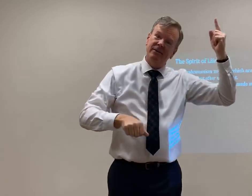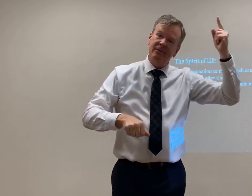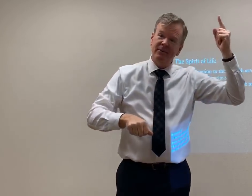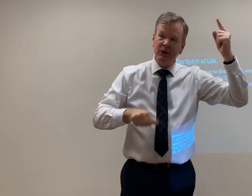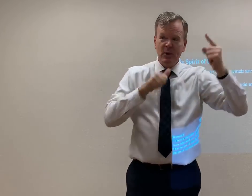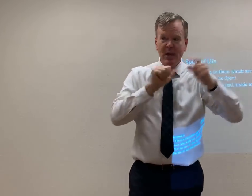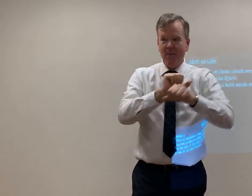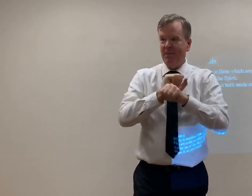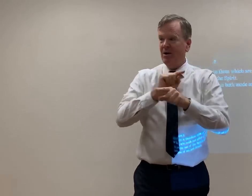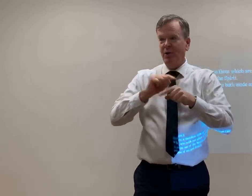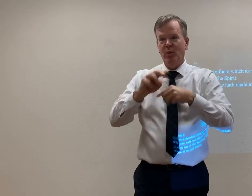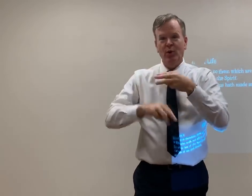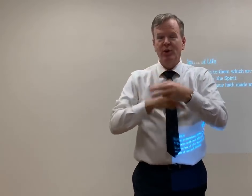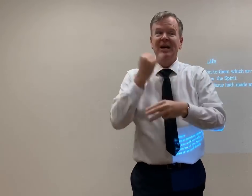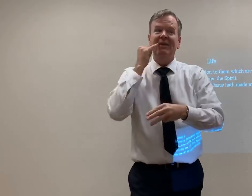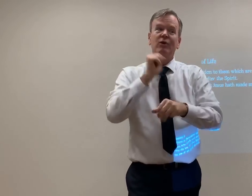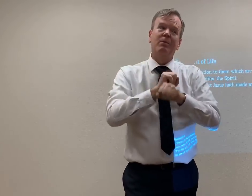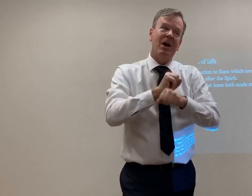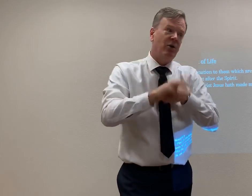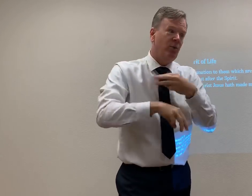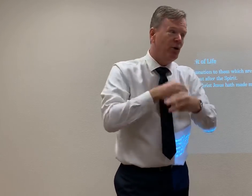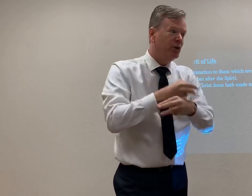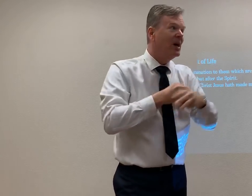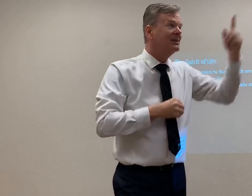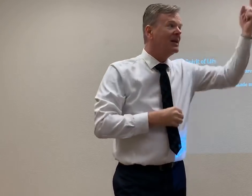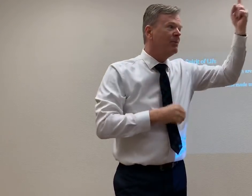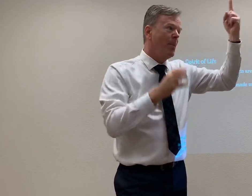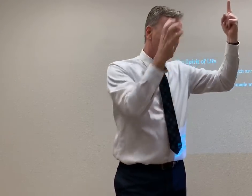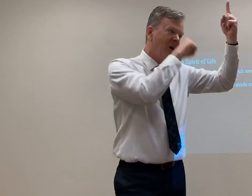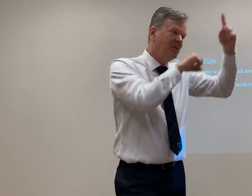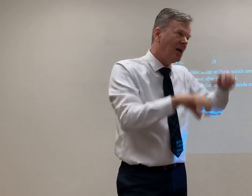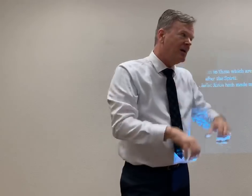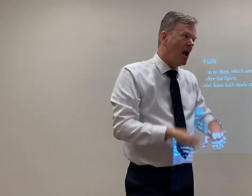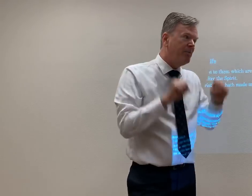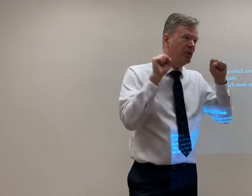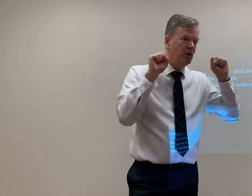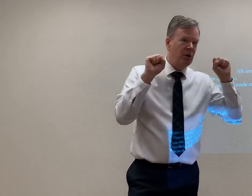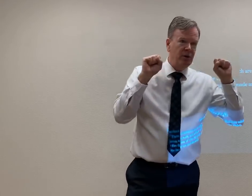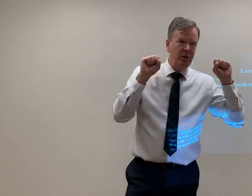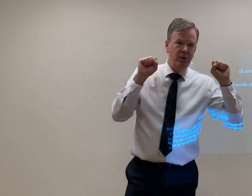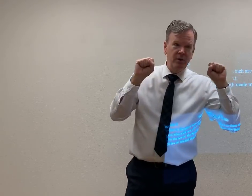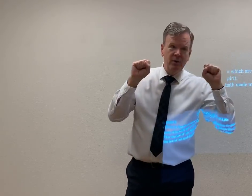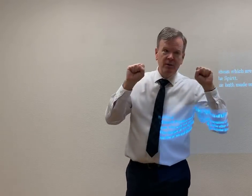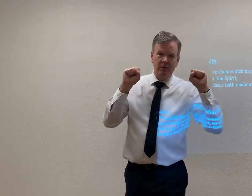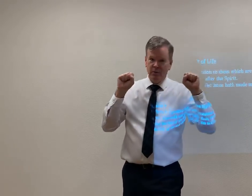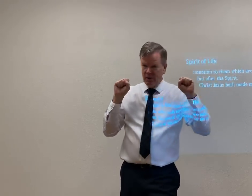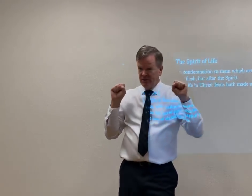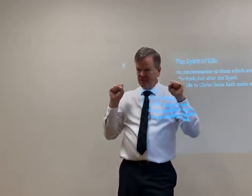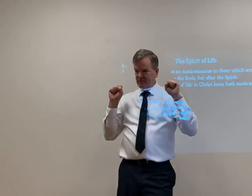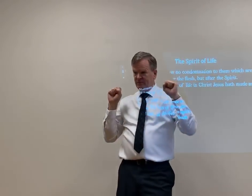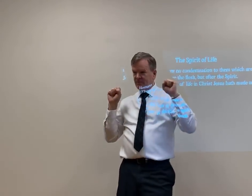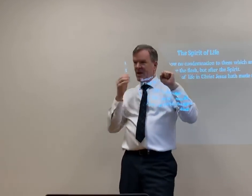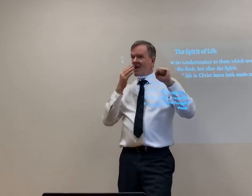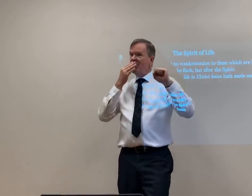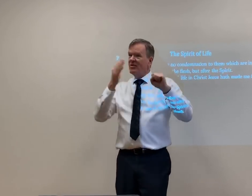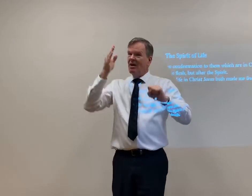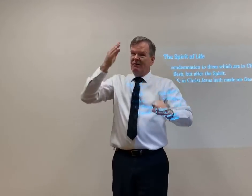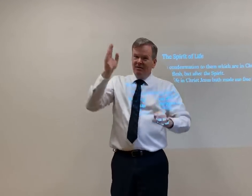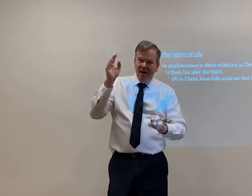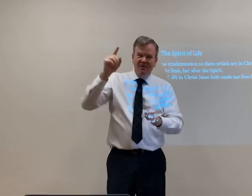we are able to be ready for the rapture of God's coming. But if we're bound to this world, we're going to miss that rapture. So